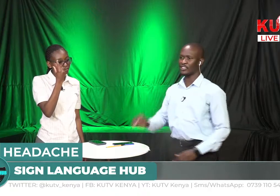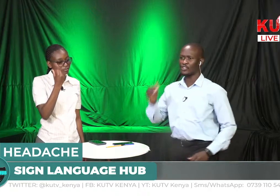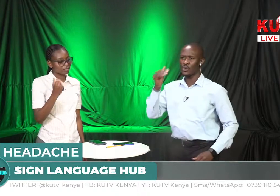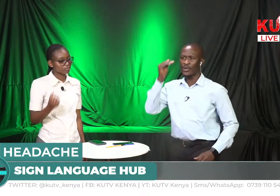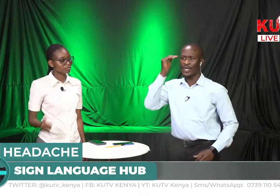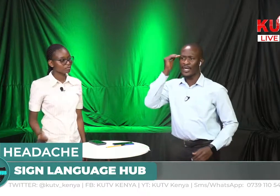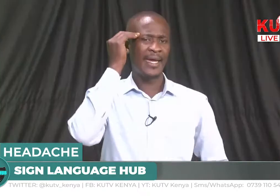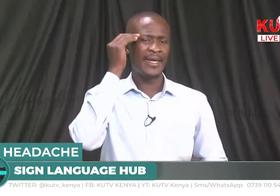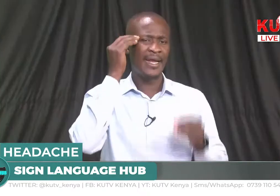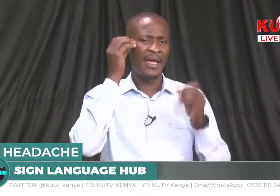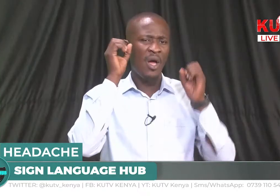So, head.